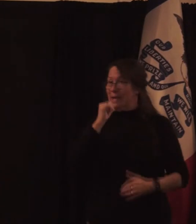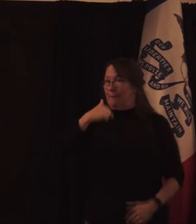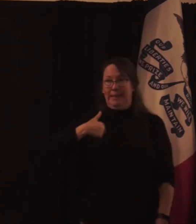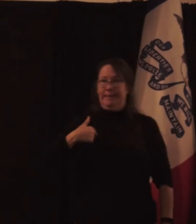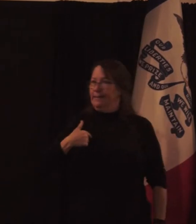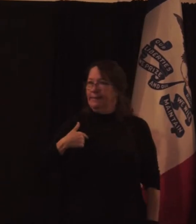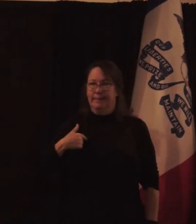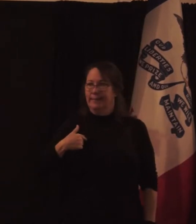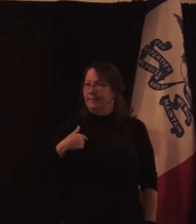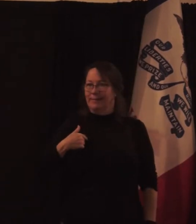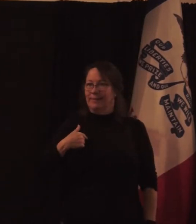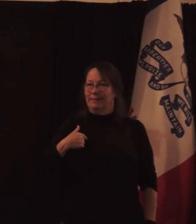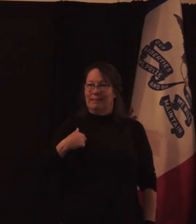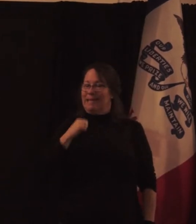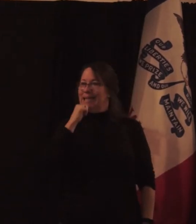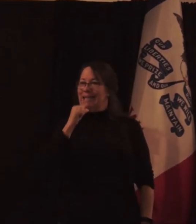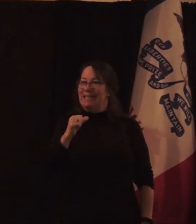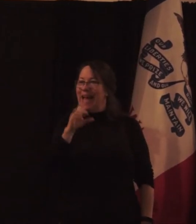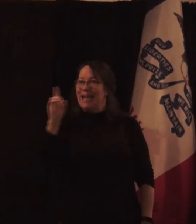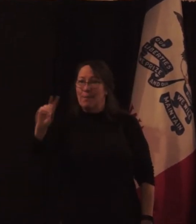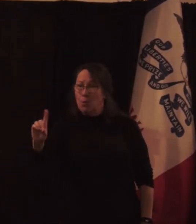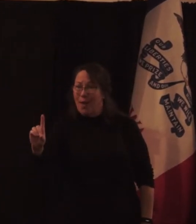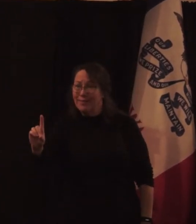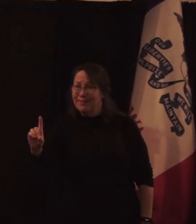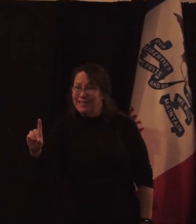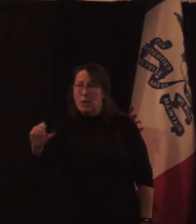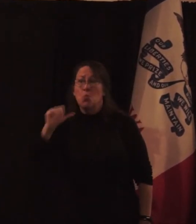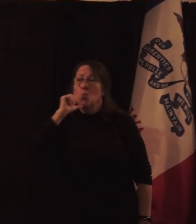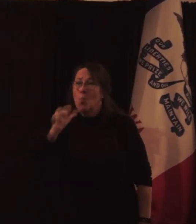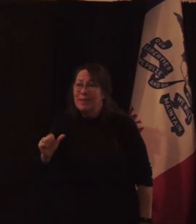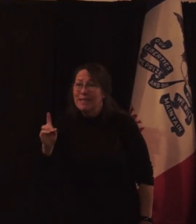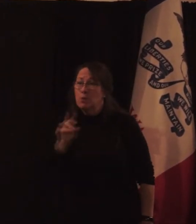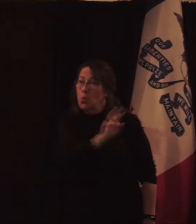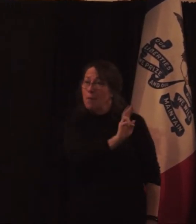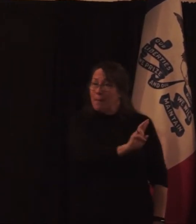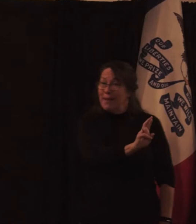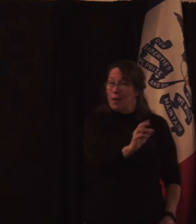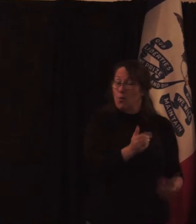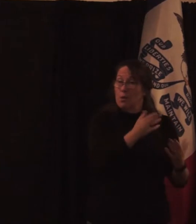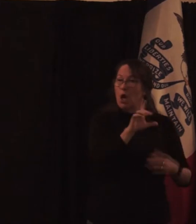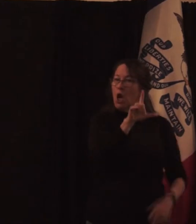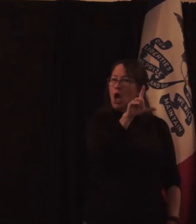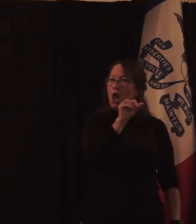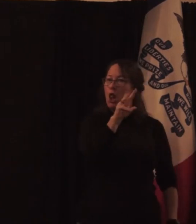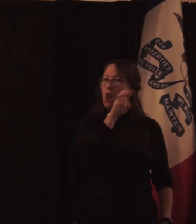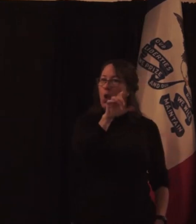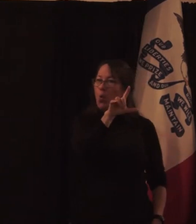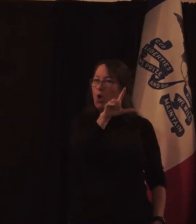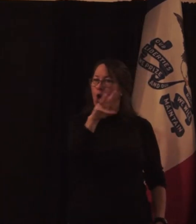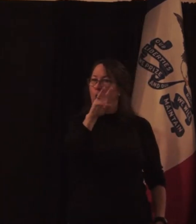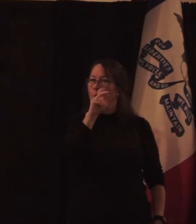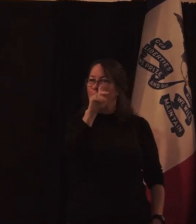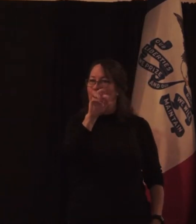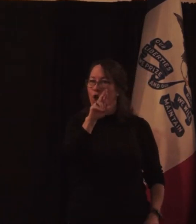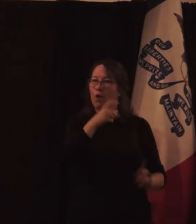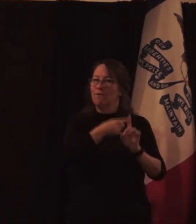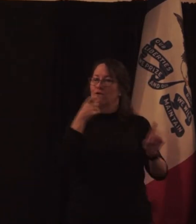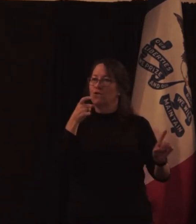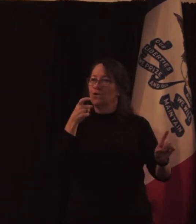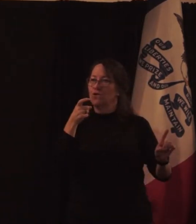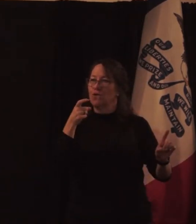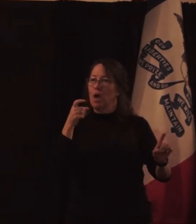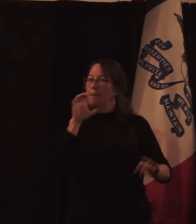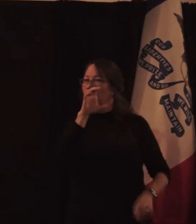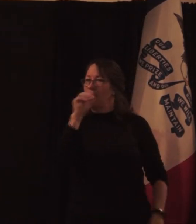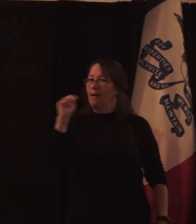me. It was not even a Democrat. It was a Republican by the name of Lowell Weicker from your state, Chris,